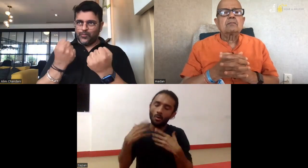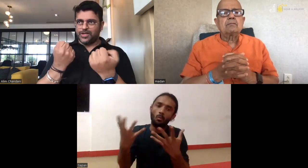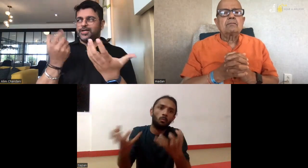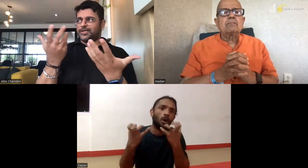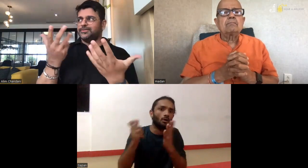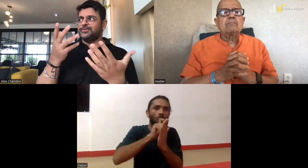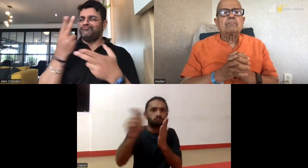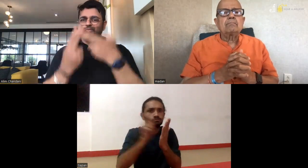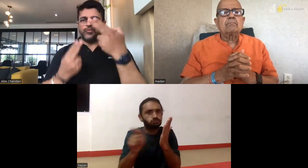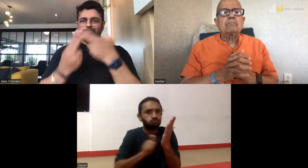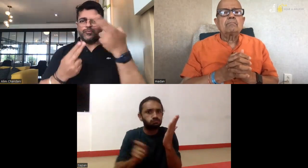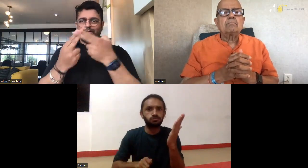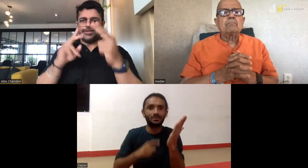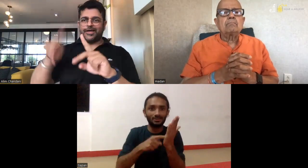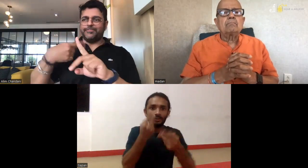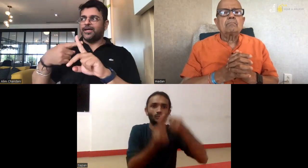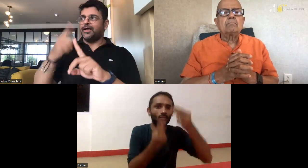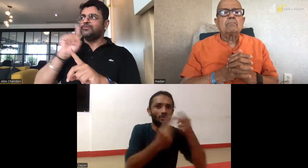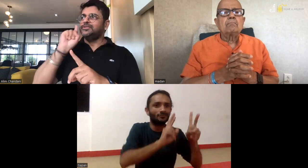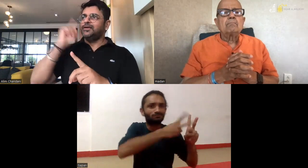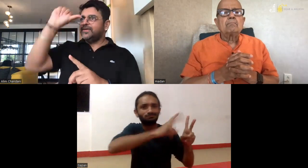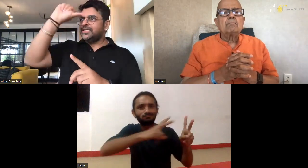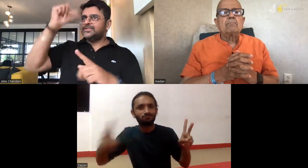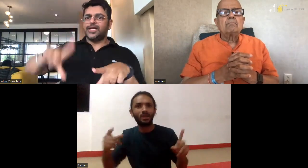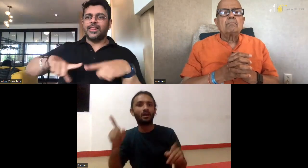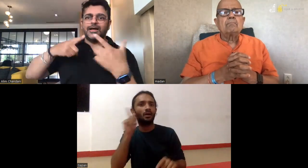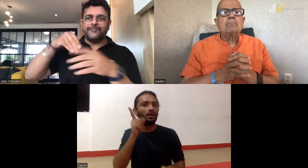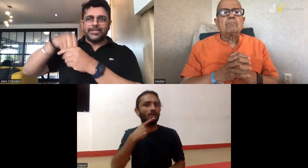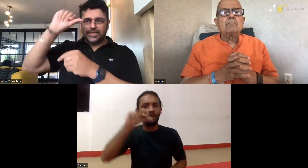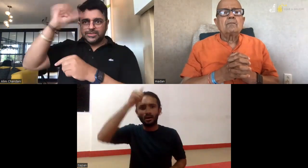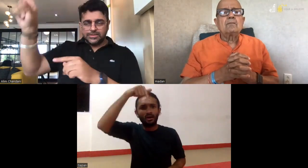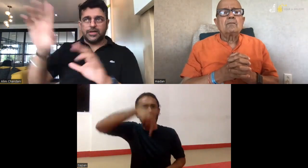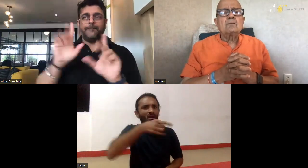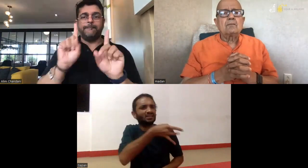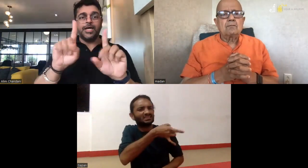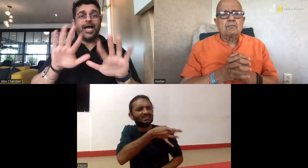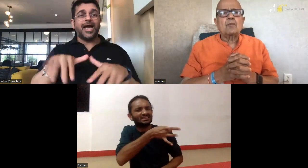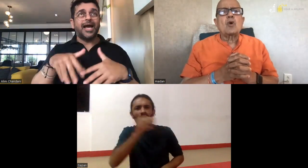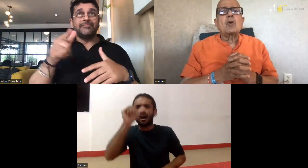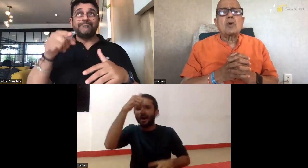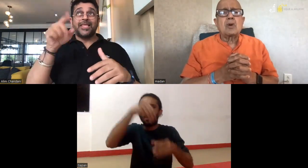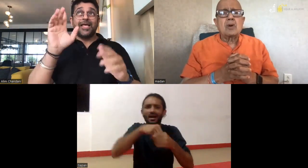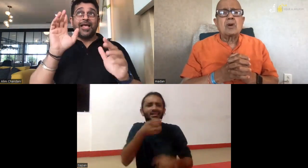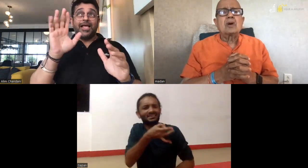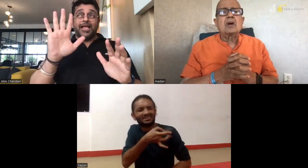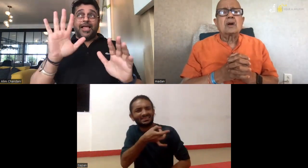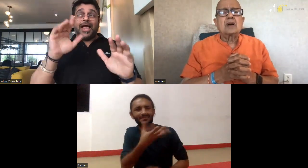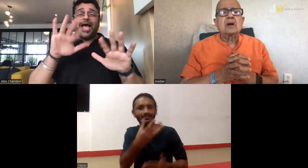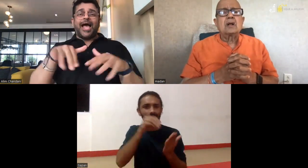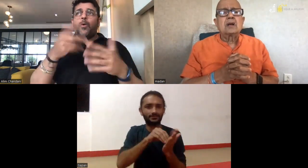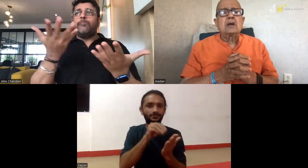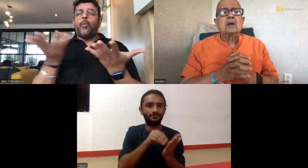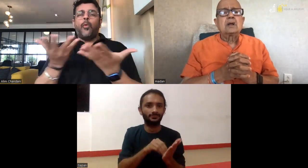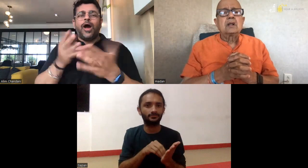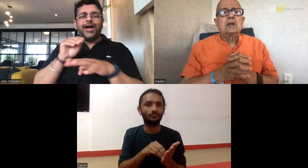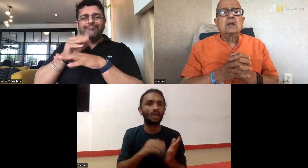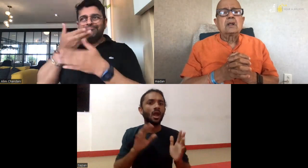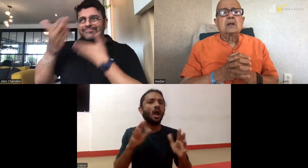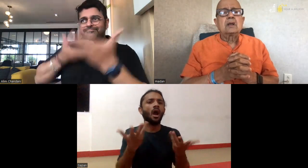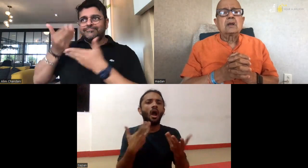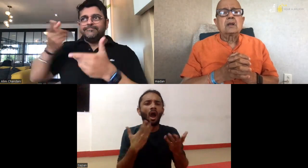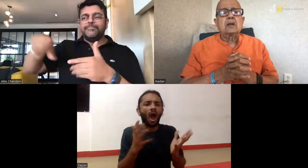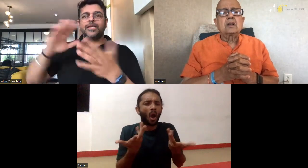should meet with the other deaf people as well. So it's like that I want to work with the deaf people. So I told her that I want to write a novel so